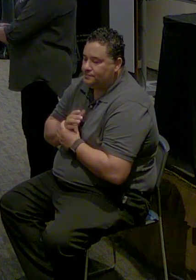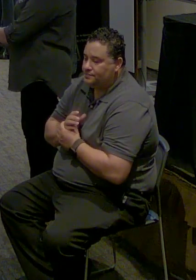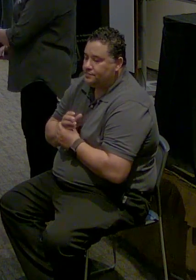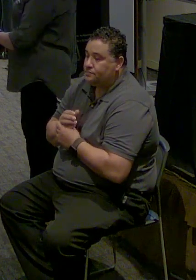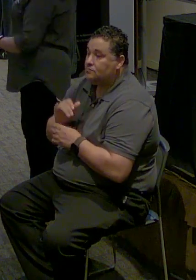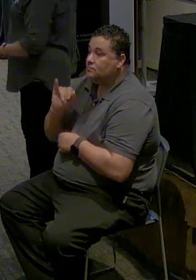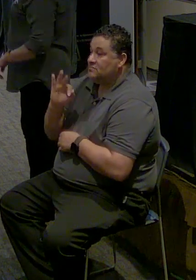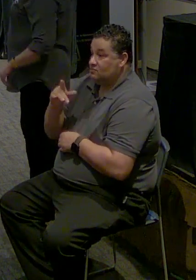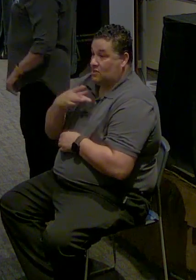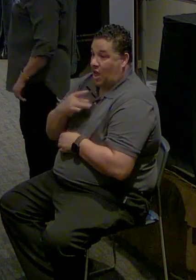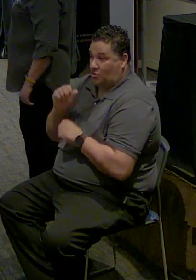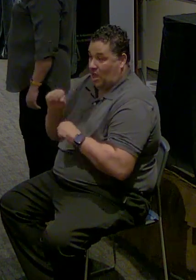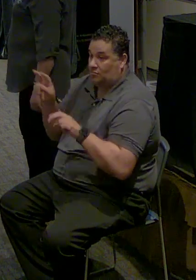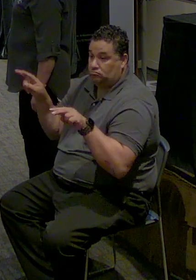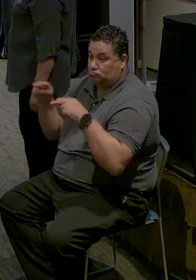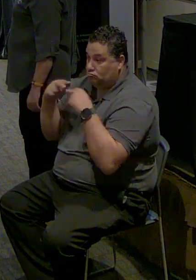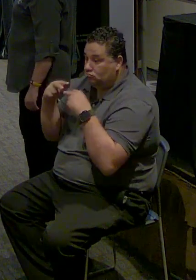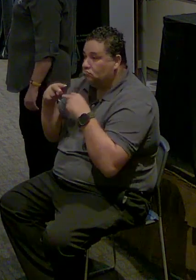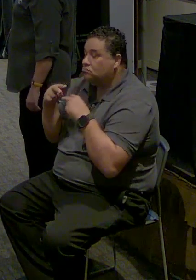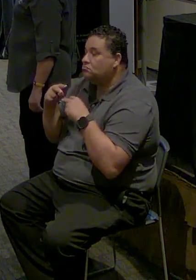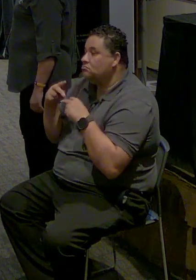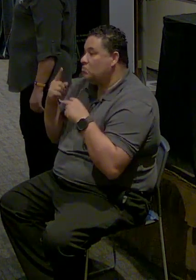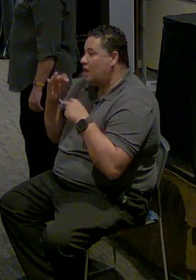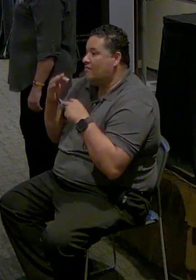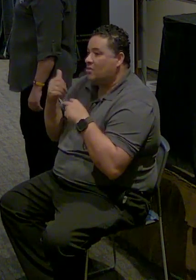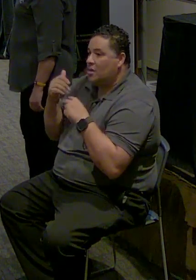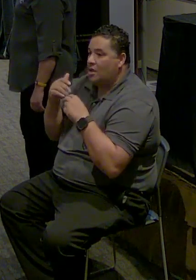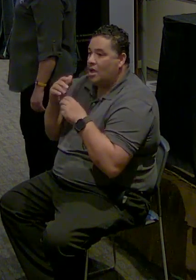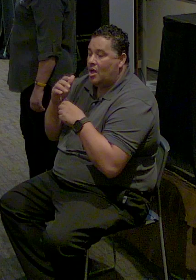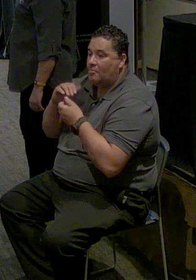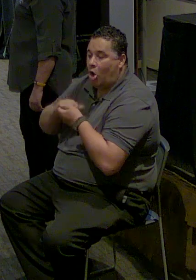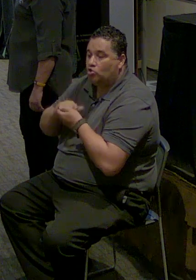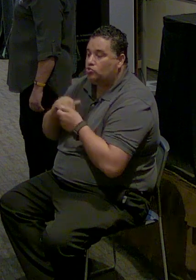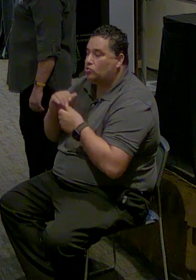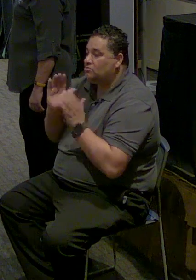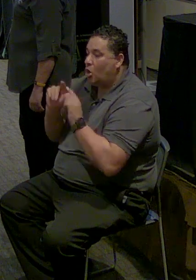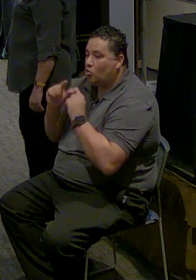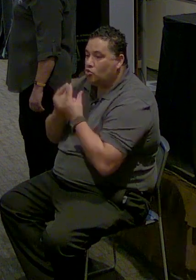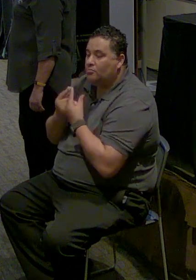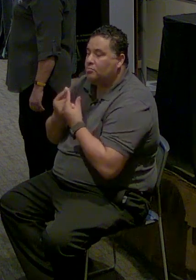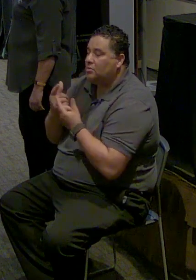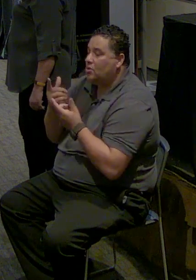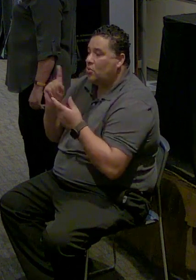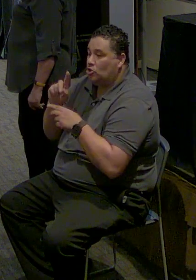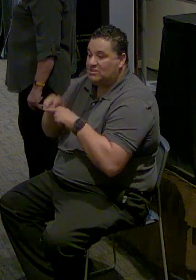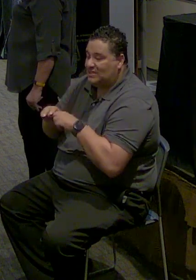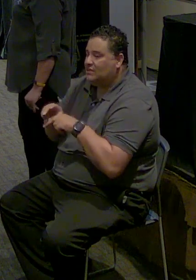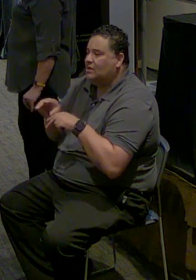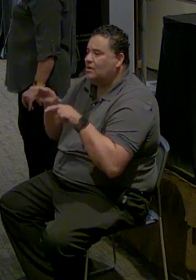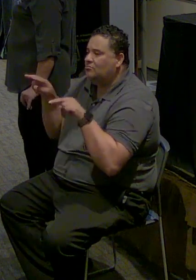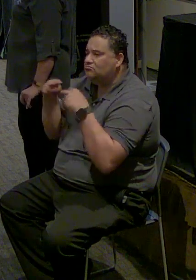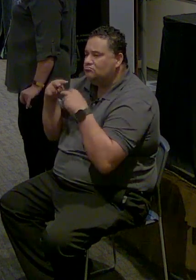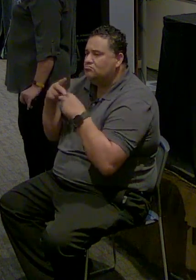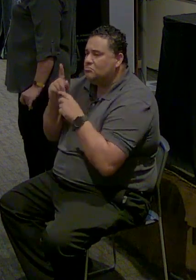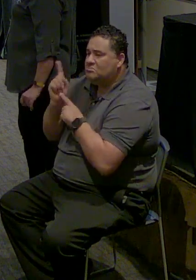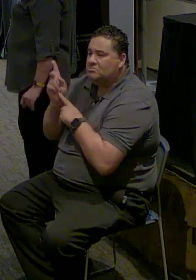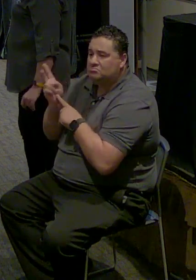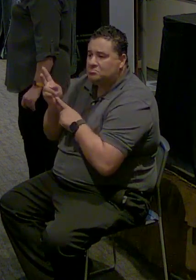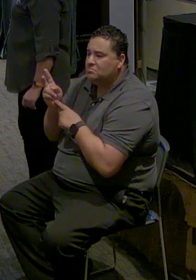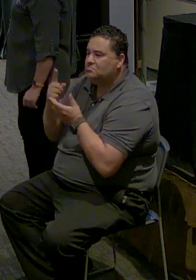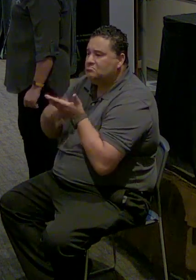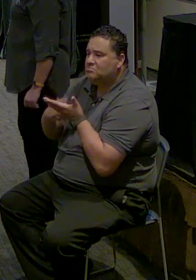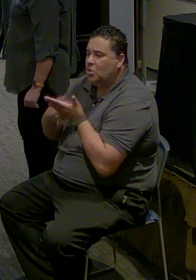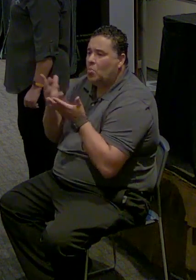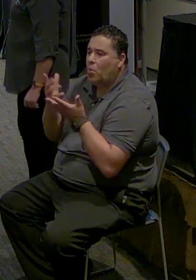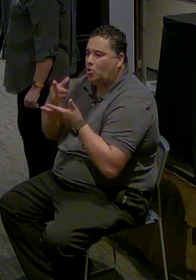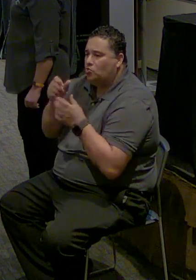And if you'd like, you can turn to one of your elbow partners or a small group wherever you're sitting and just have a minute or two of discussion about what you